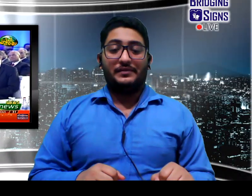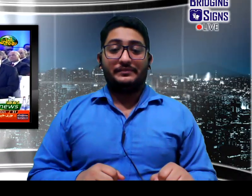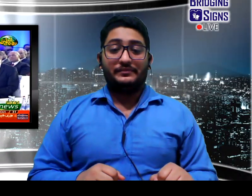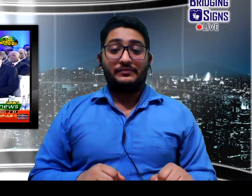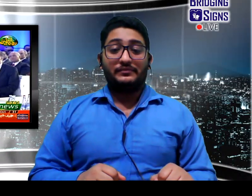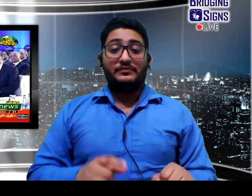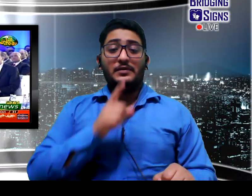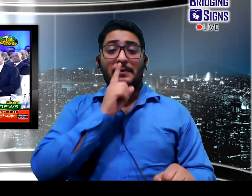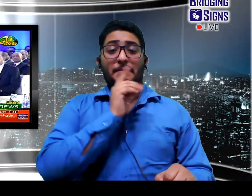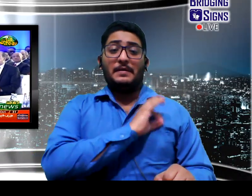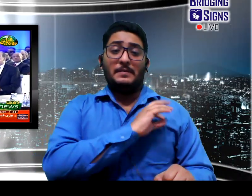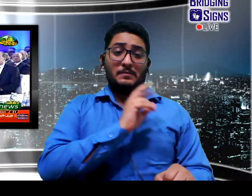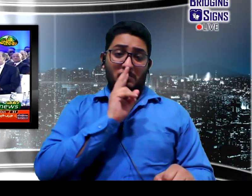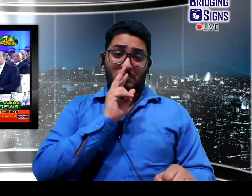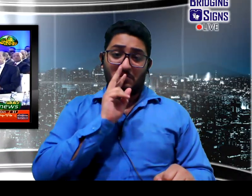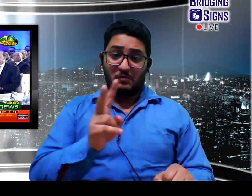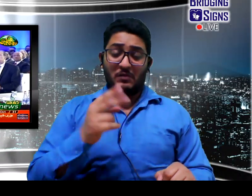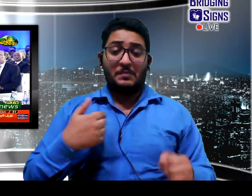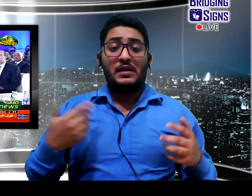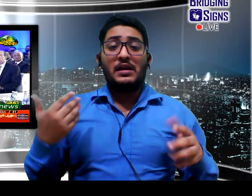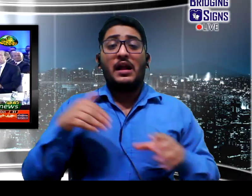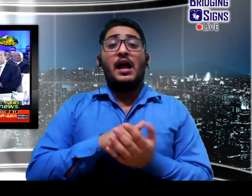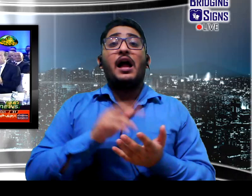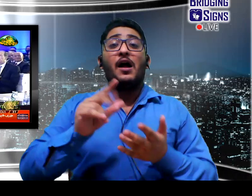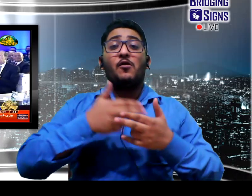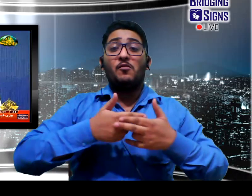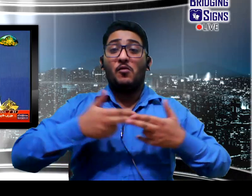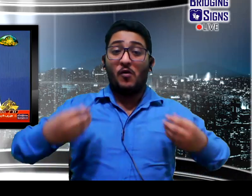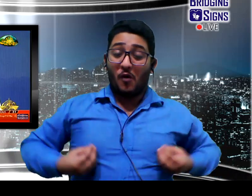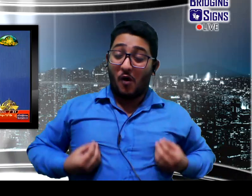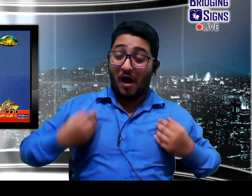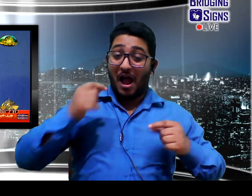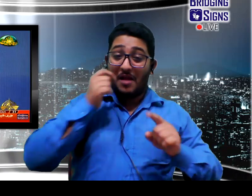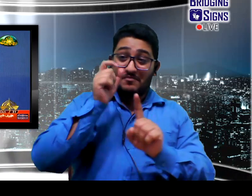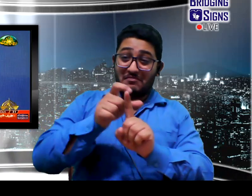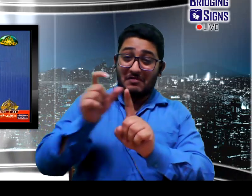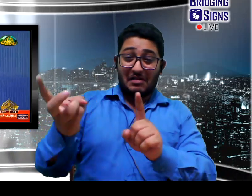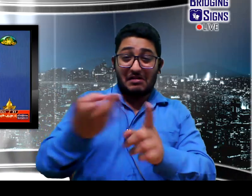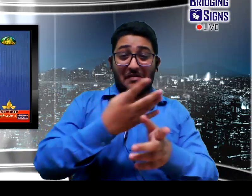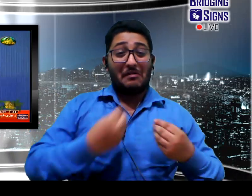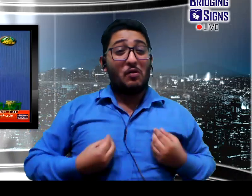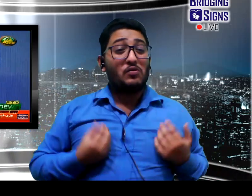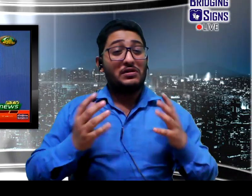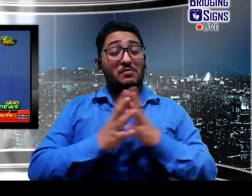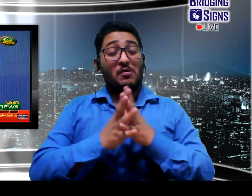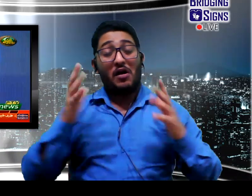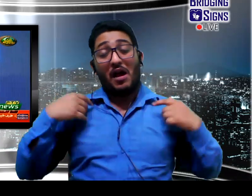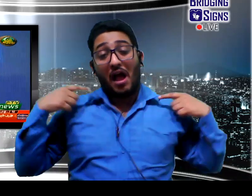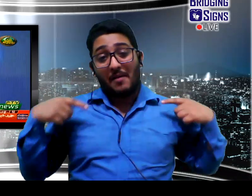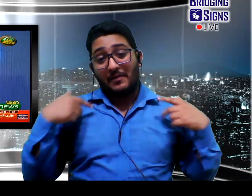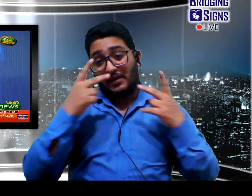And I hear Farina has been the real star, who has really put in a lot of work.